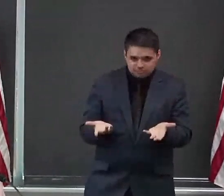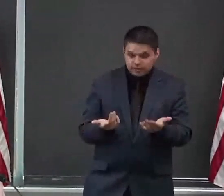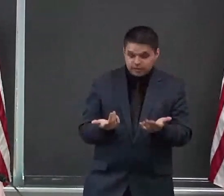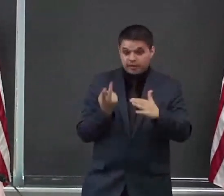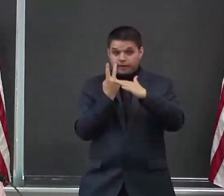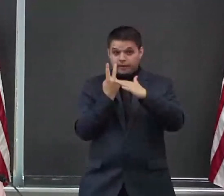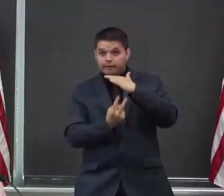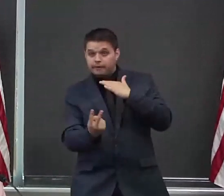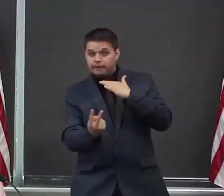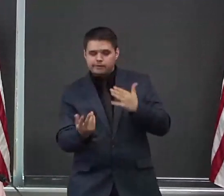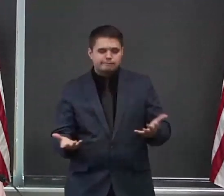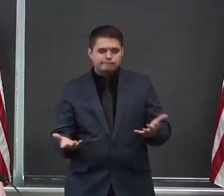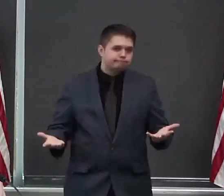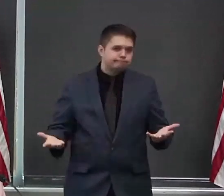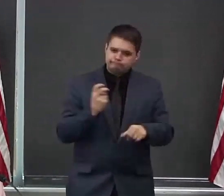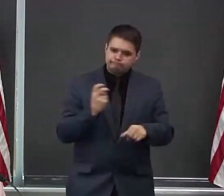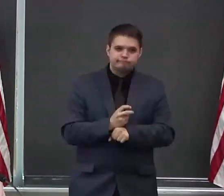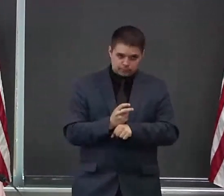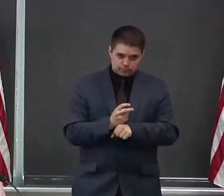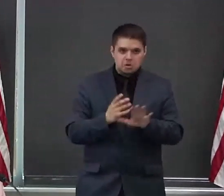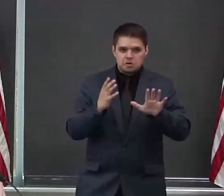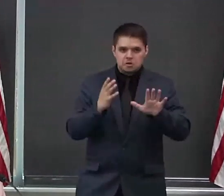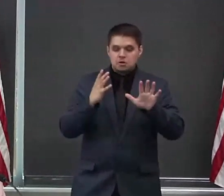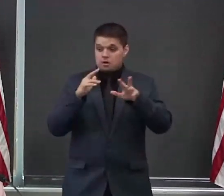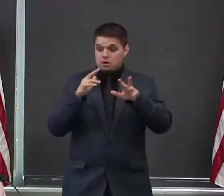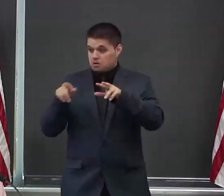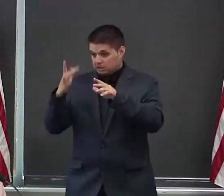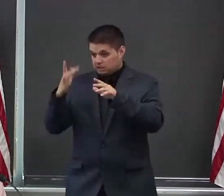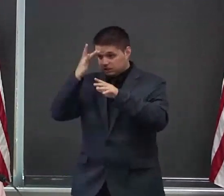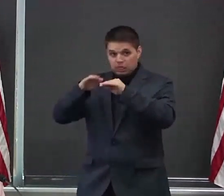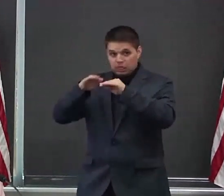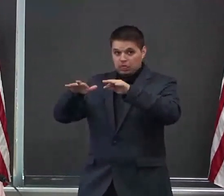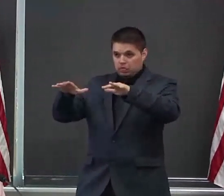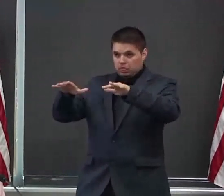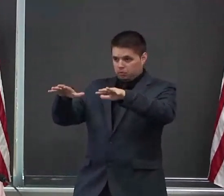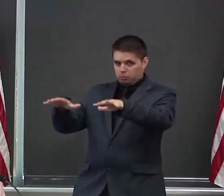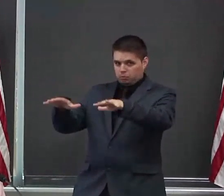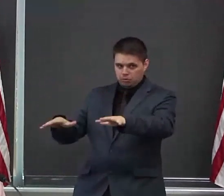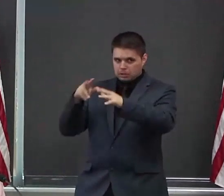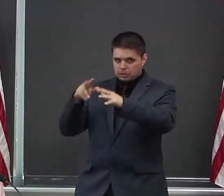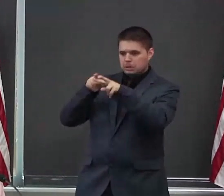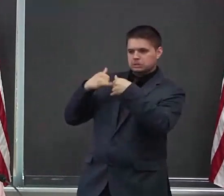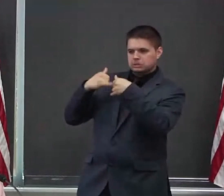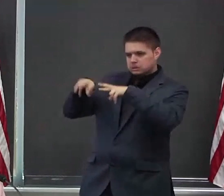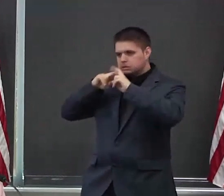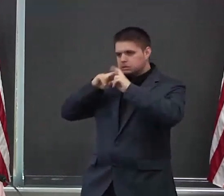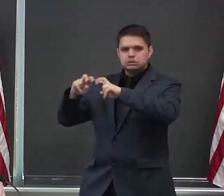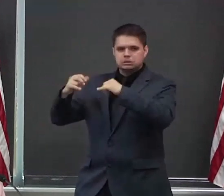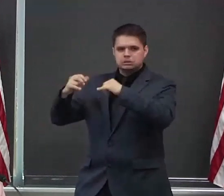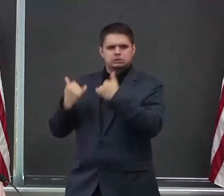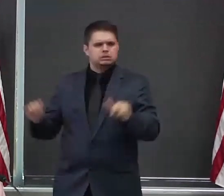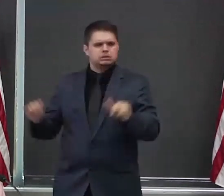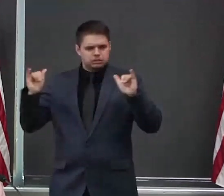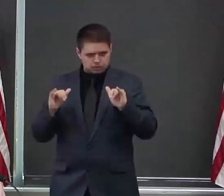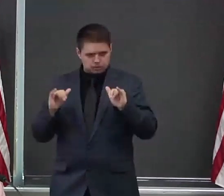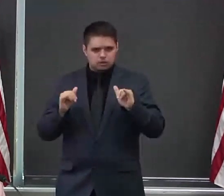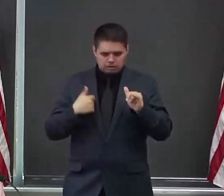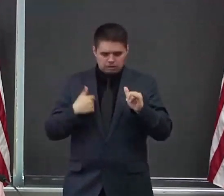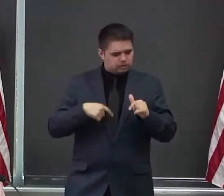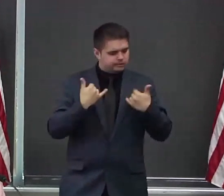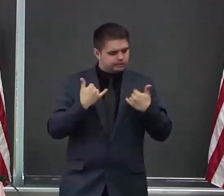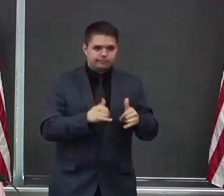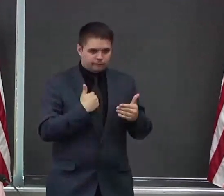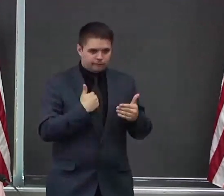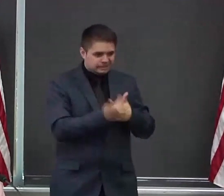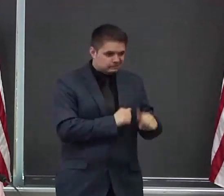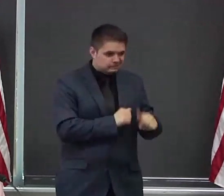of COVID-19 in Oregon and in other states. But as we're making plans that are similar to the guidance